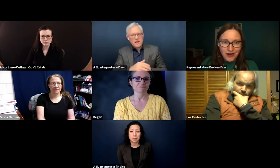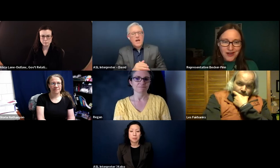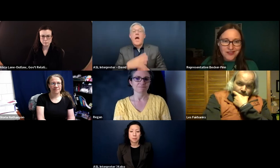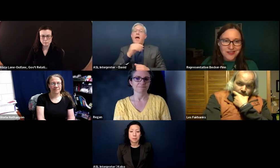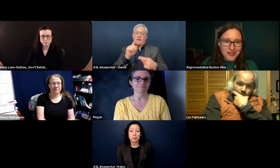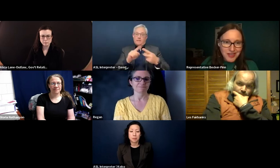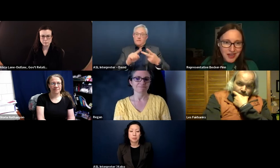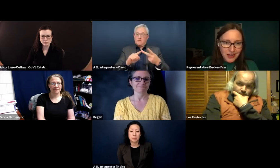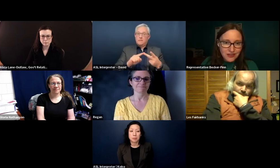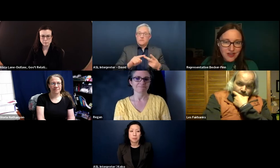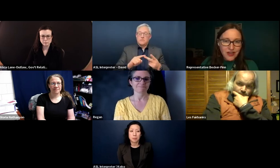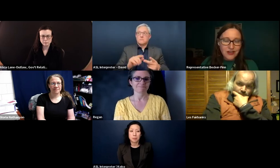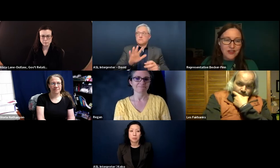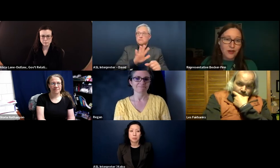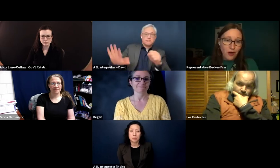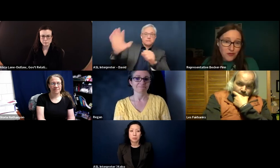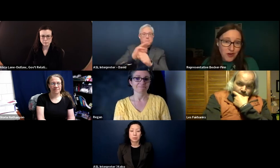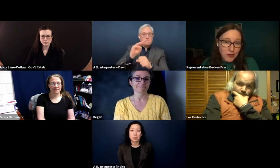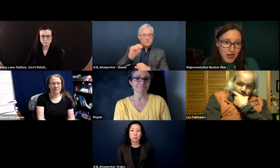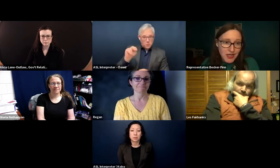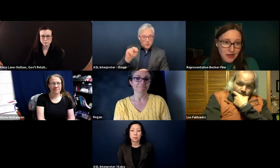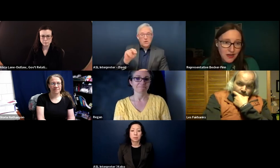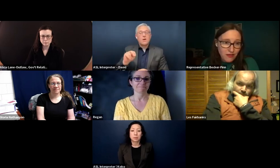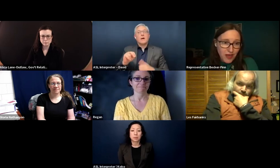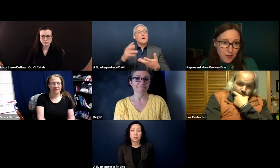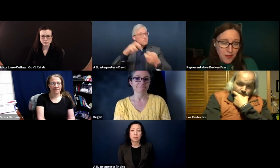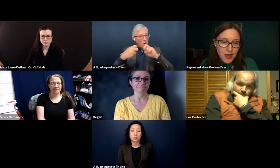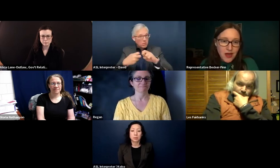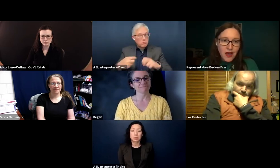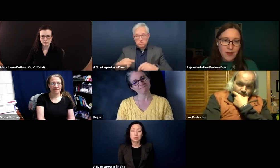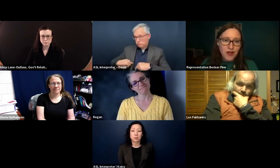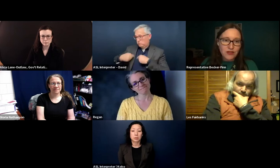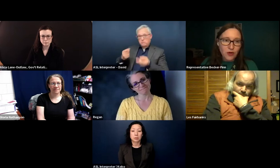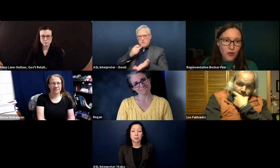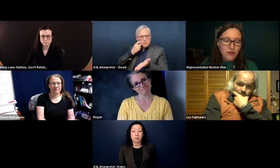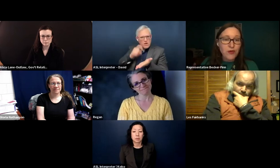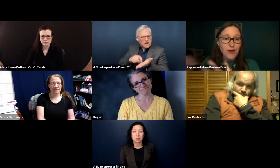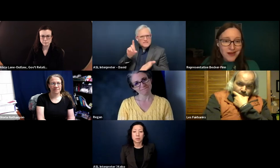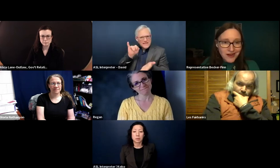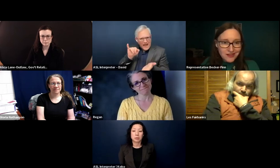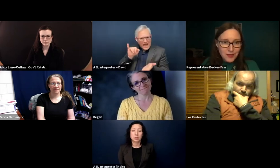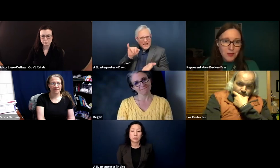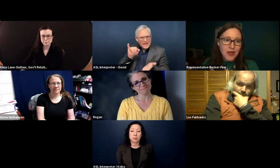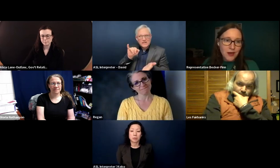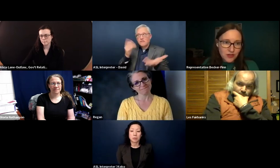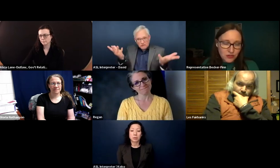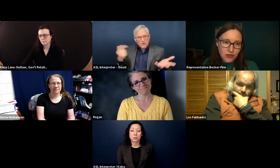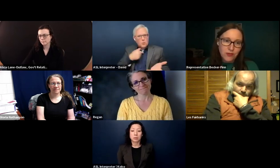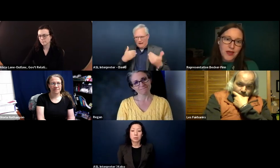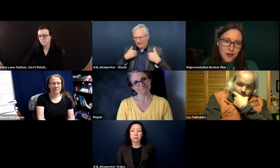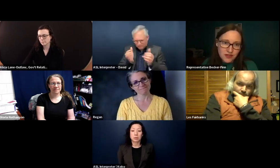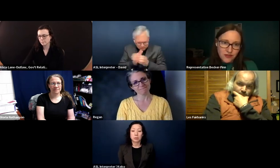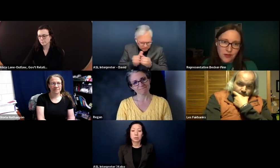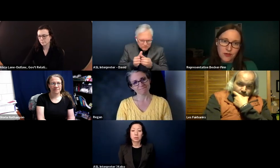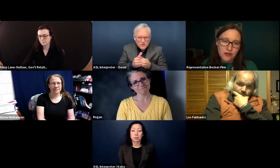been recognizing CDIs, is that there aren't very many of them. And so if we recognize them and it becomes a tool